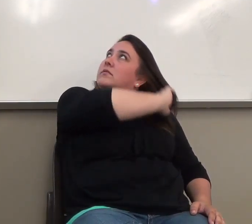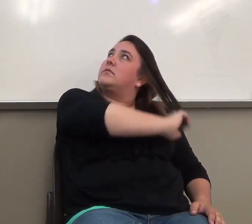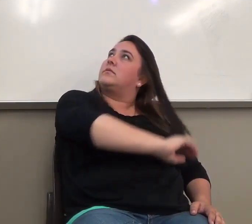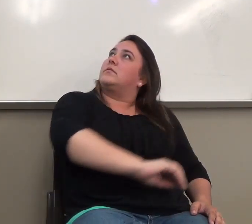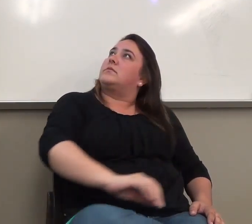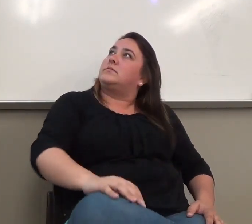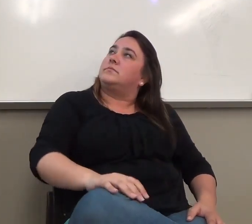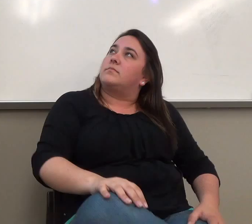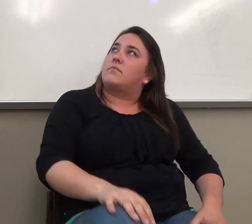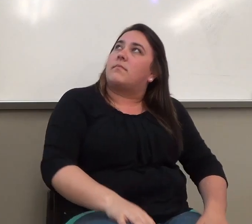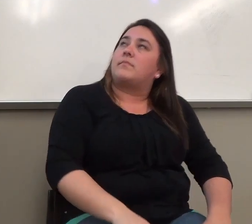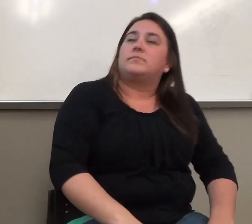give you a little partial list.